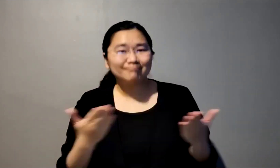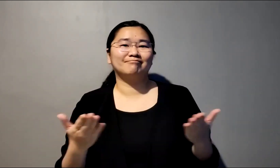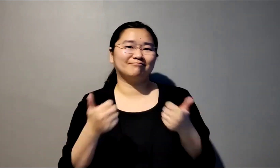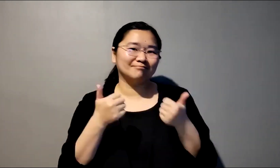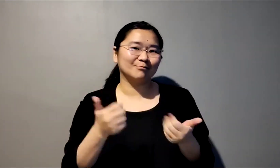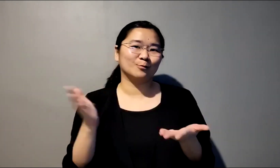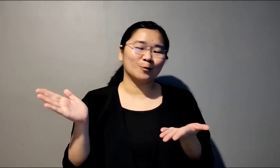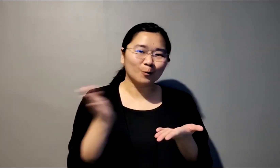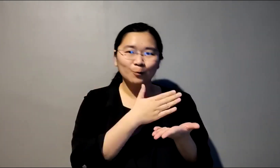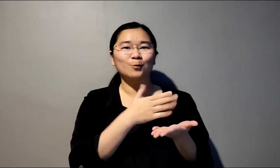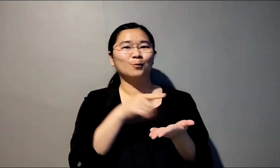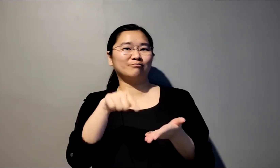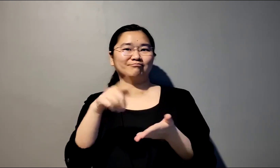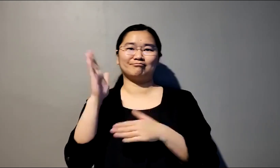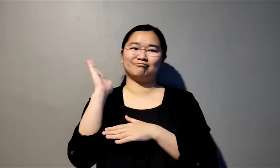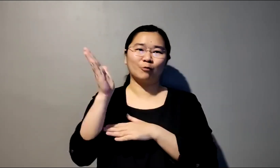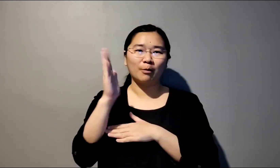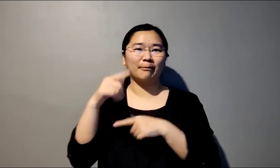is, again, I mean,